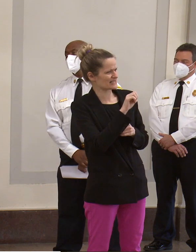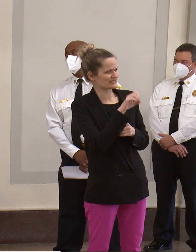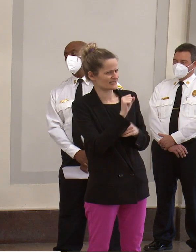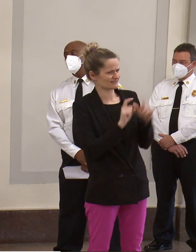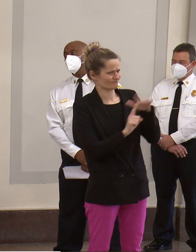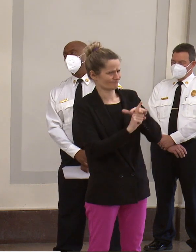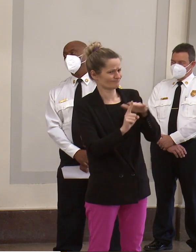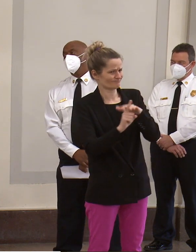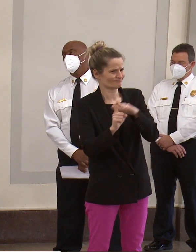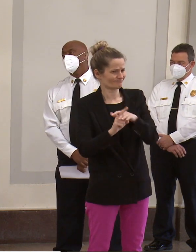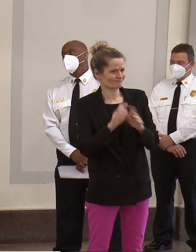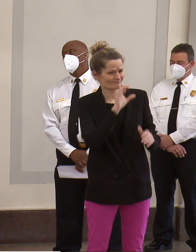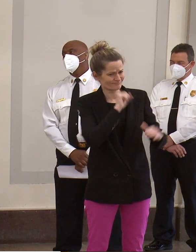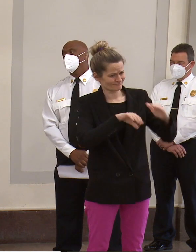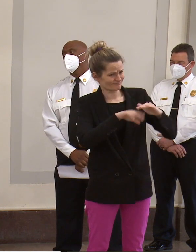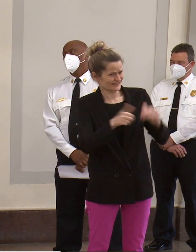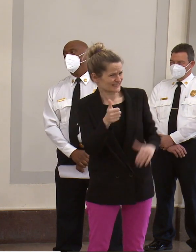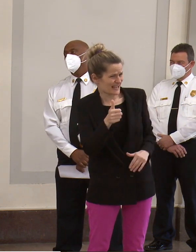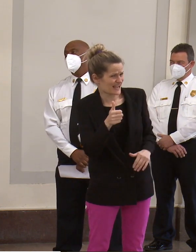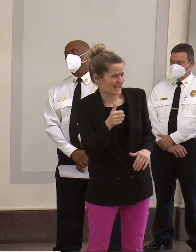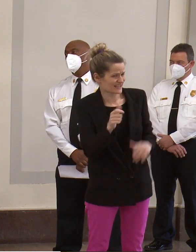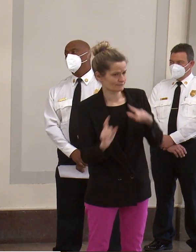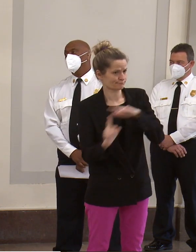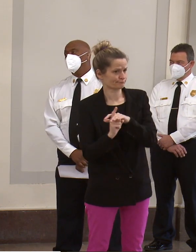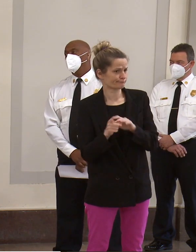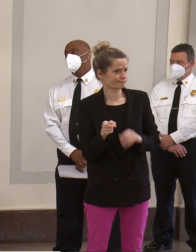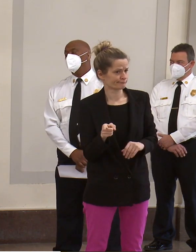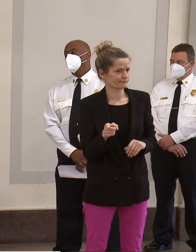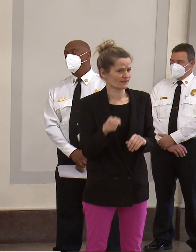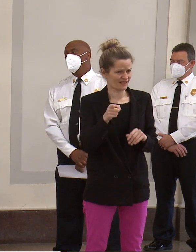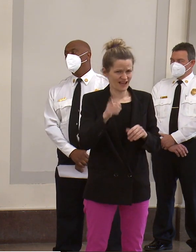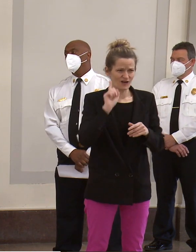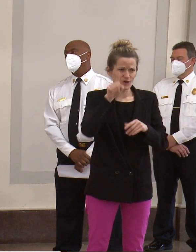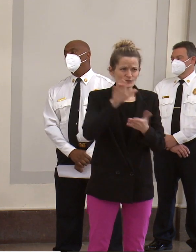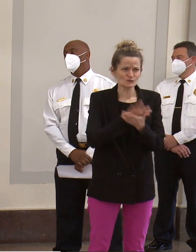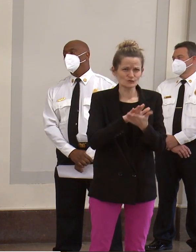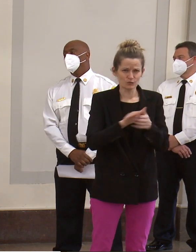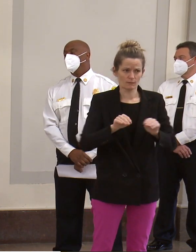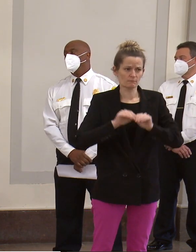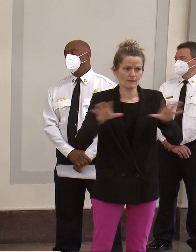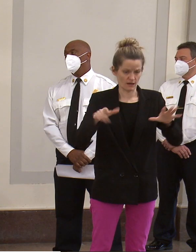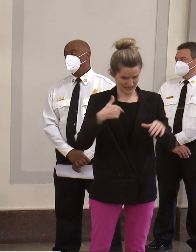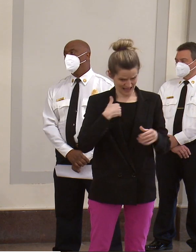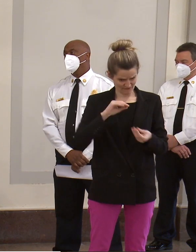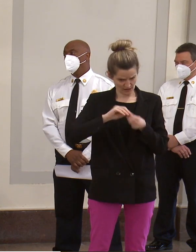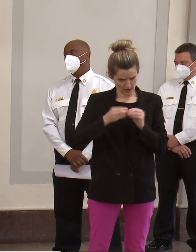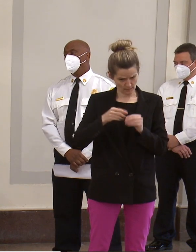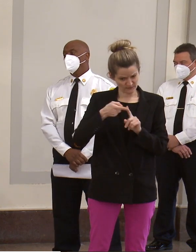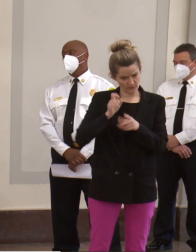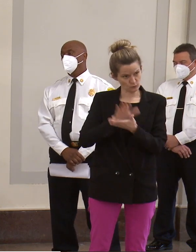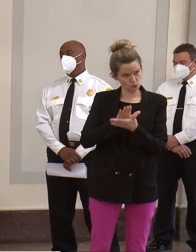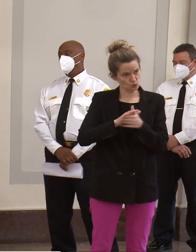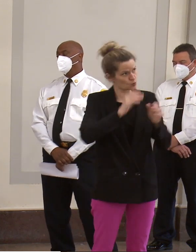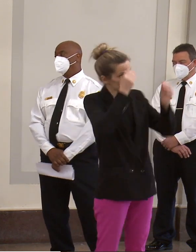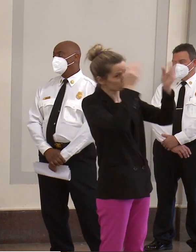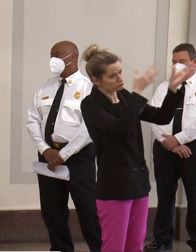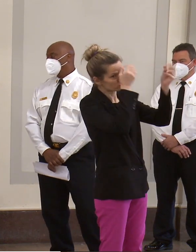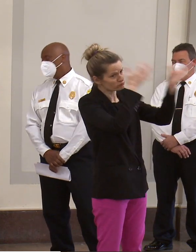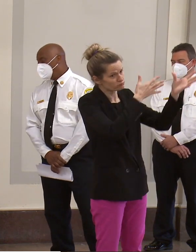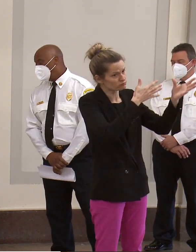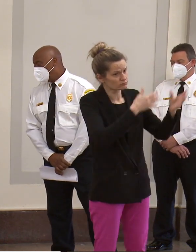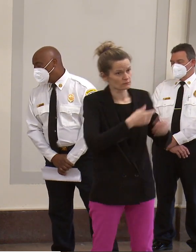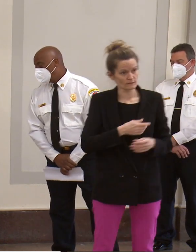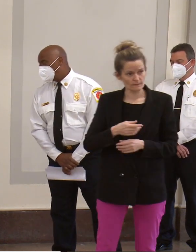When the schools come out, do they have numbers they report to you? Do we have a way of gauging as school gets up and running where we're